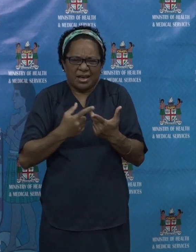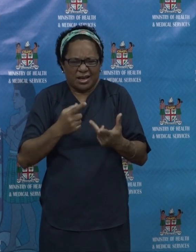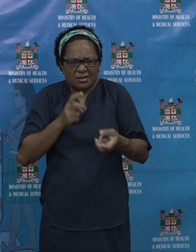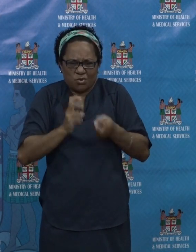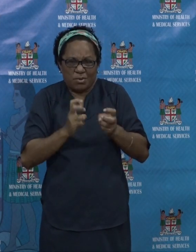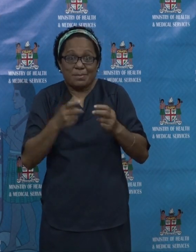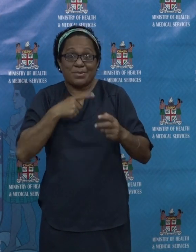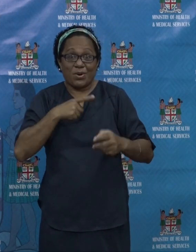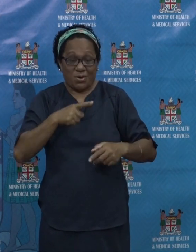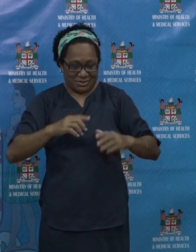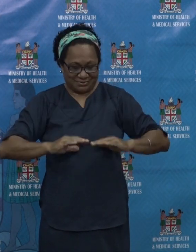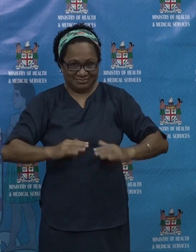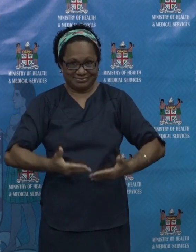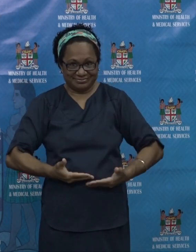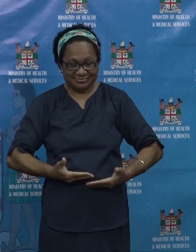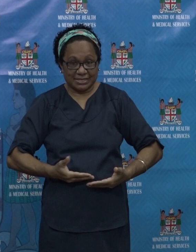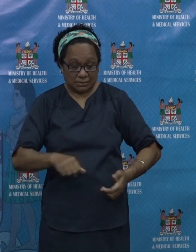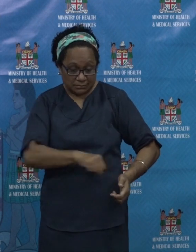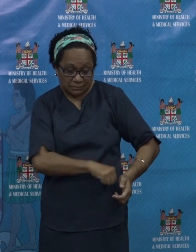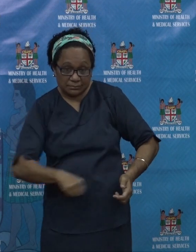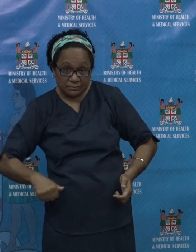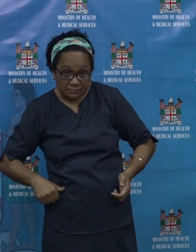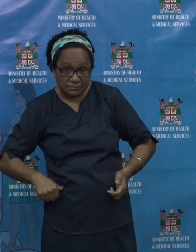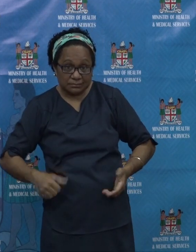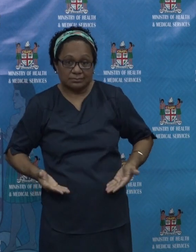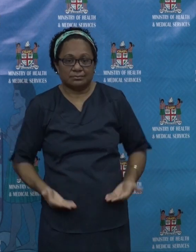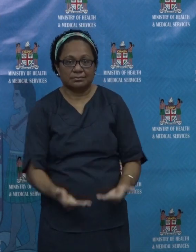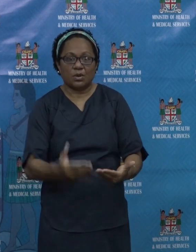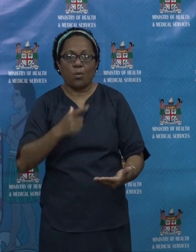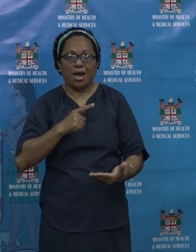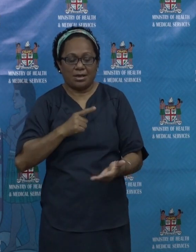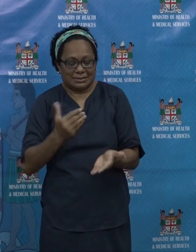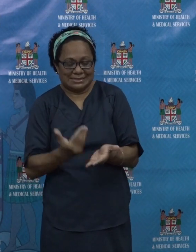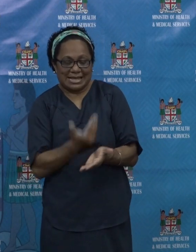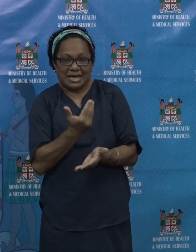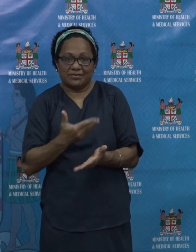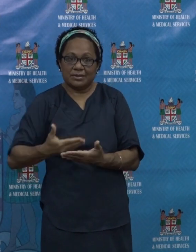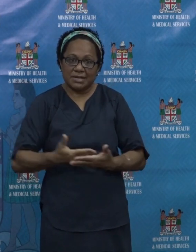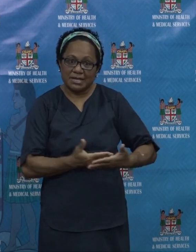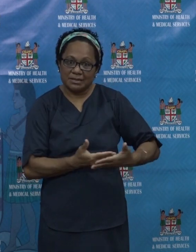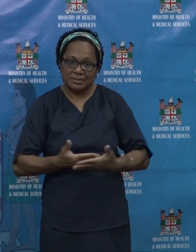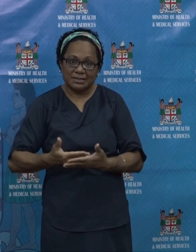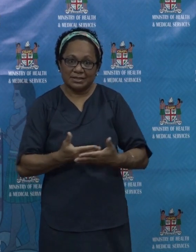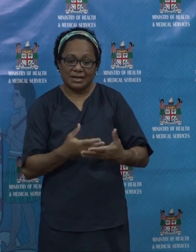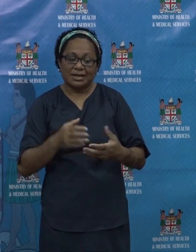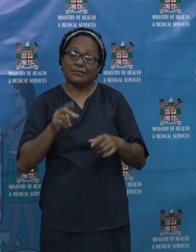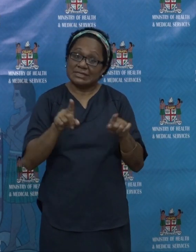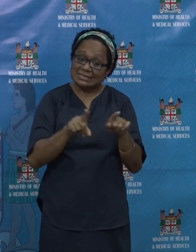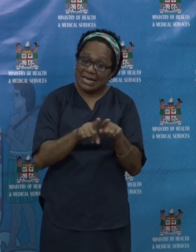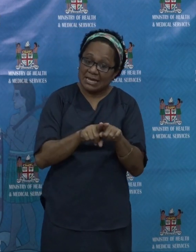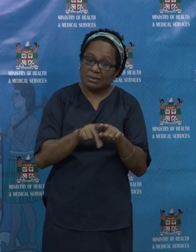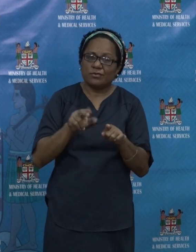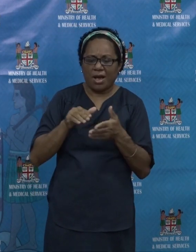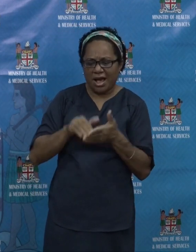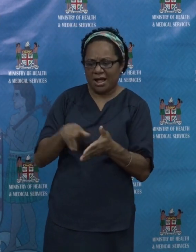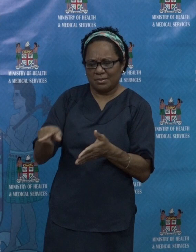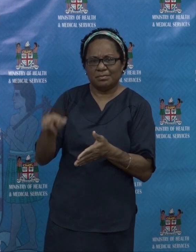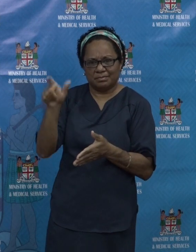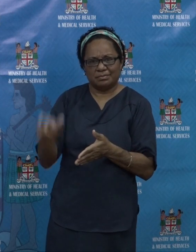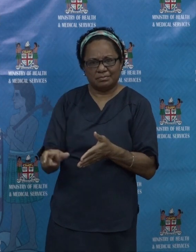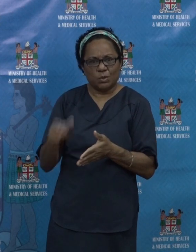Delivery by cesarean section was done to facilitate the baby's survival and to help our colleagues' critical care.